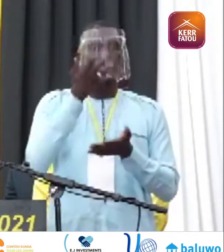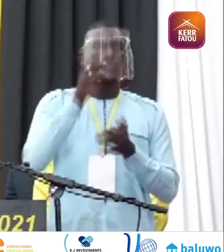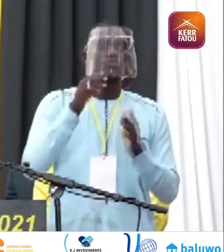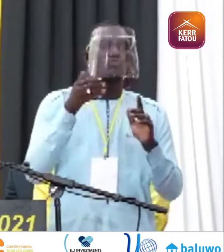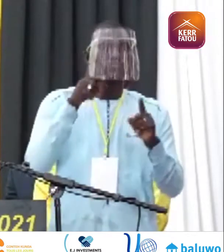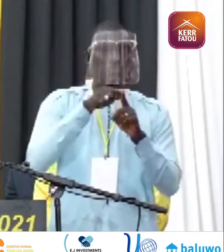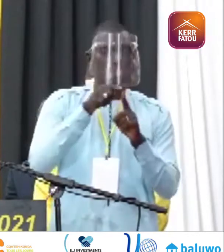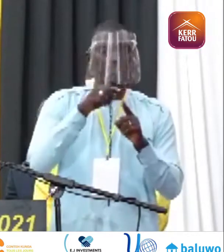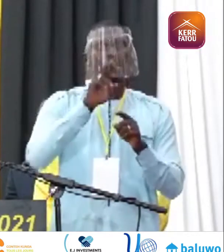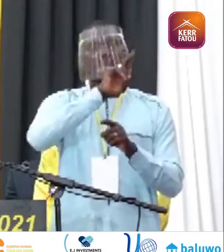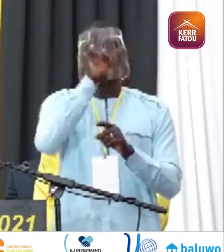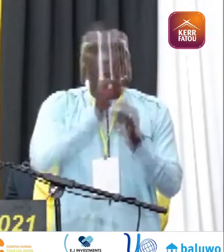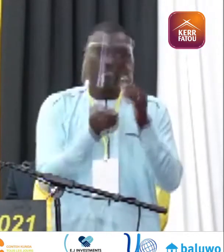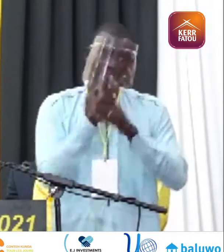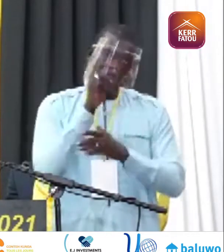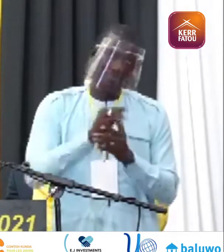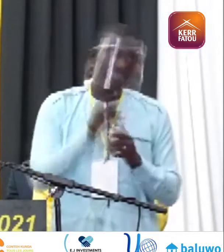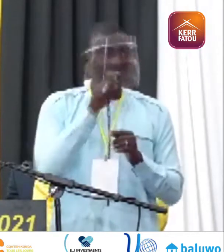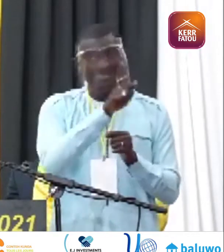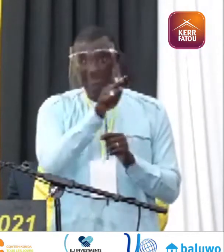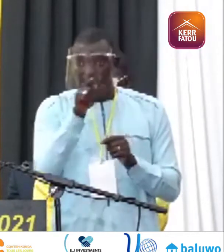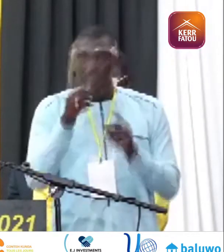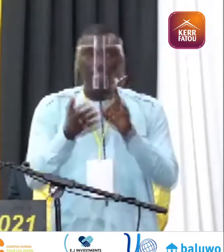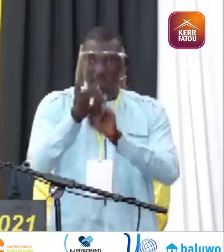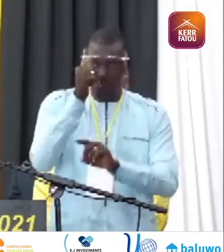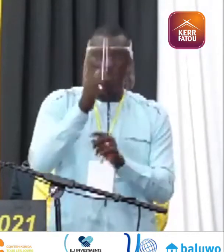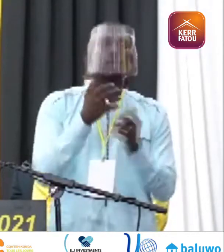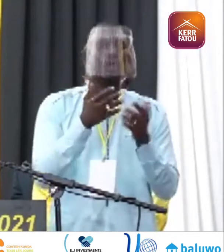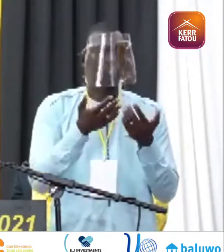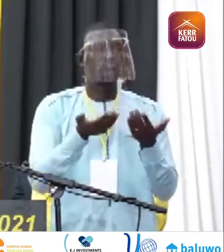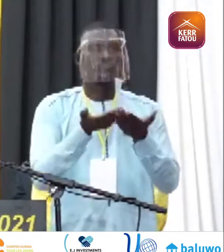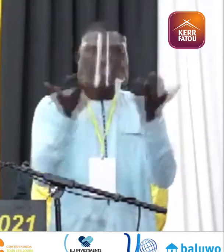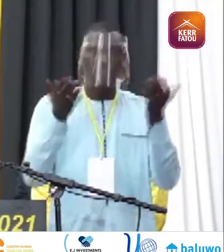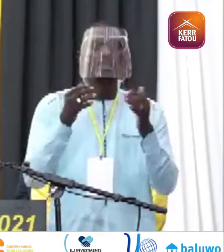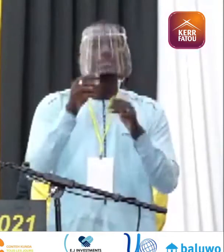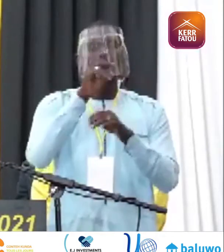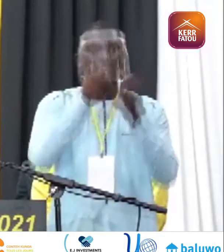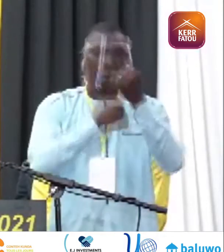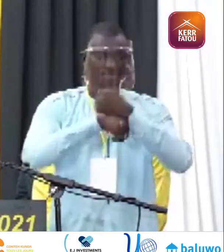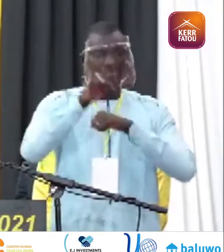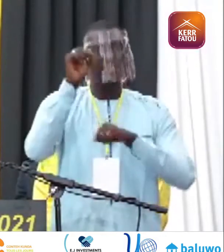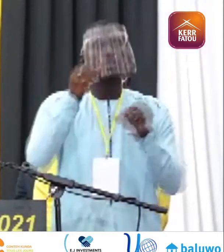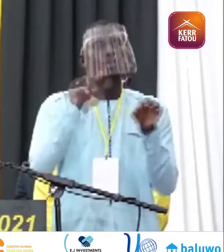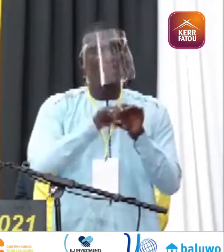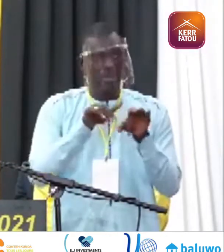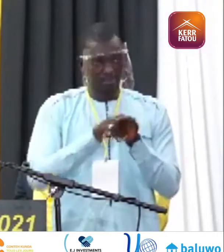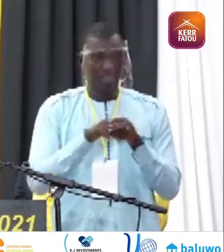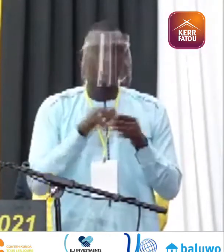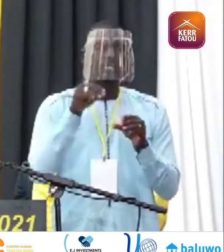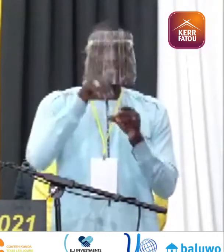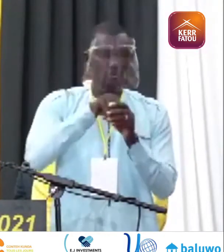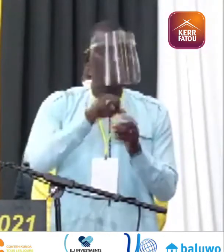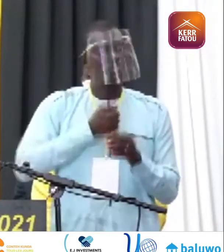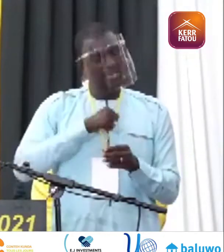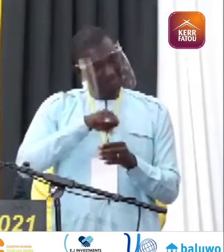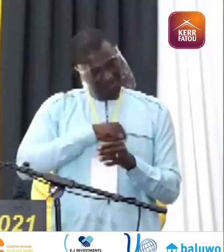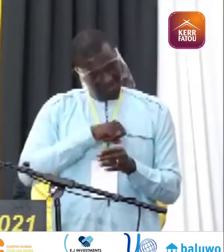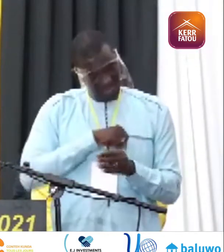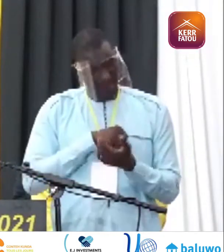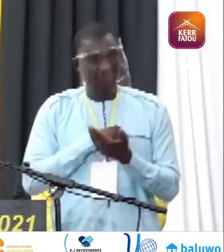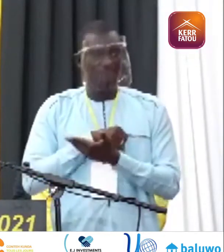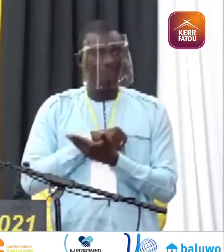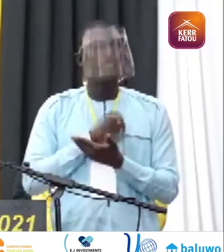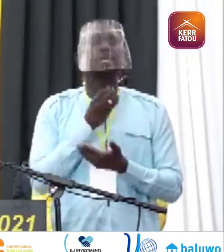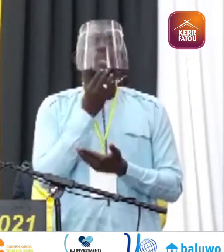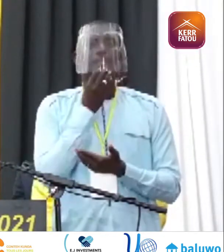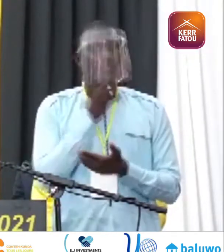national development. This occasion was graced by senior members of the party, including myself, who had